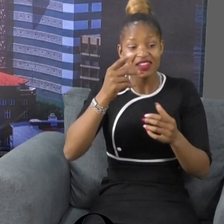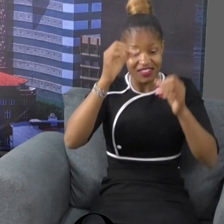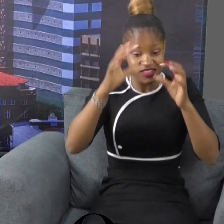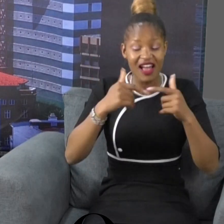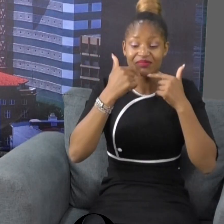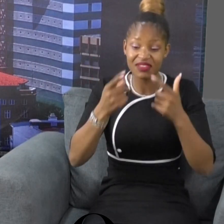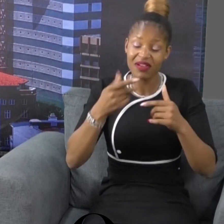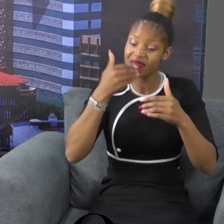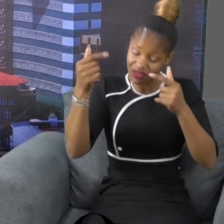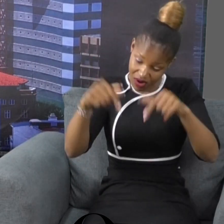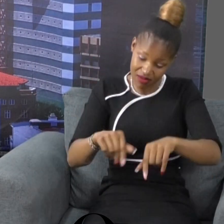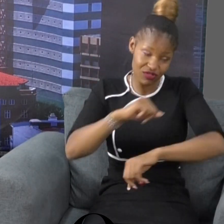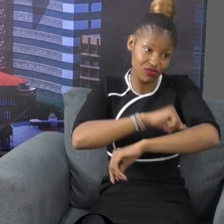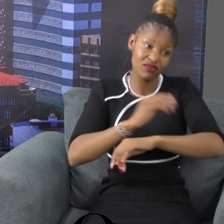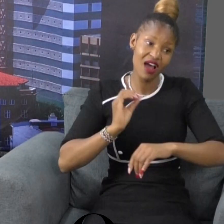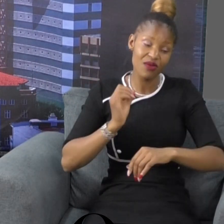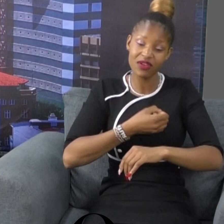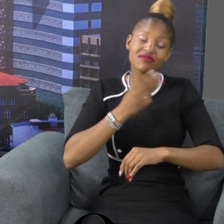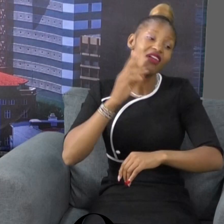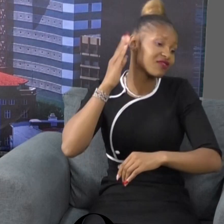then I joined high school,